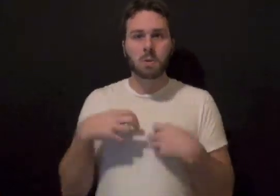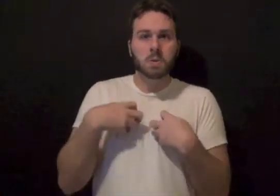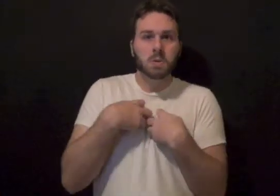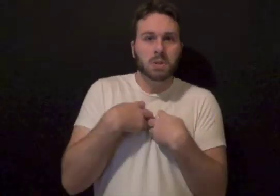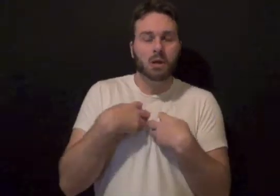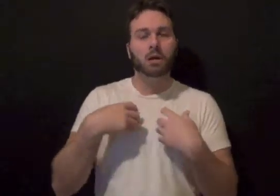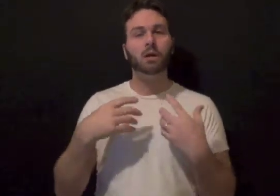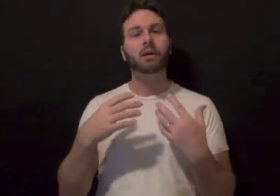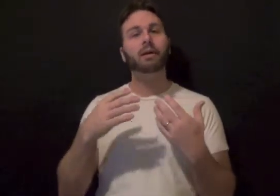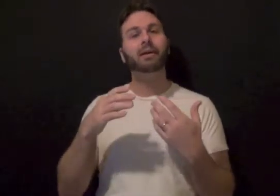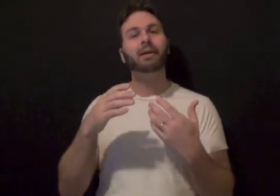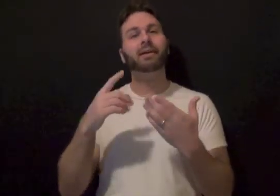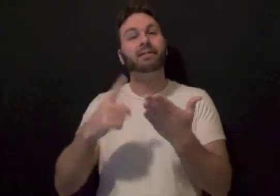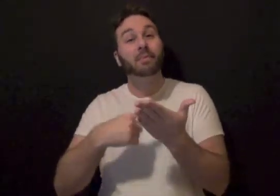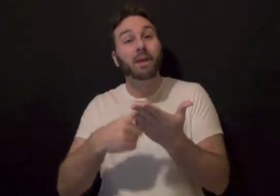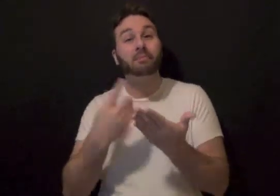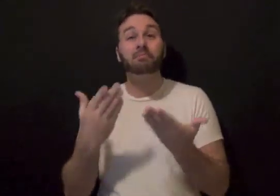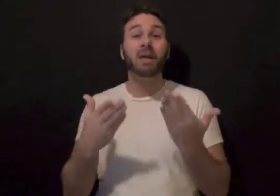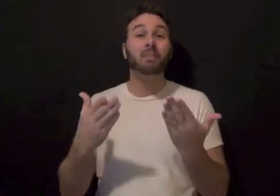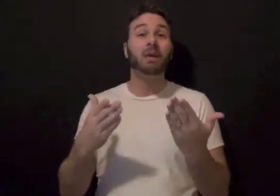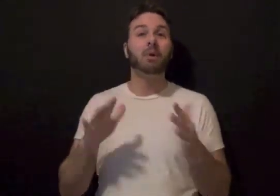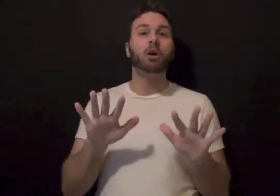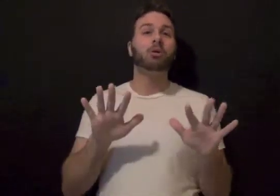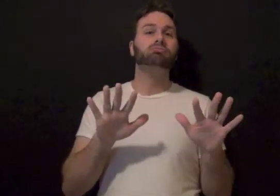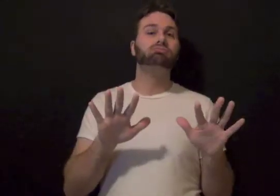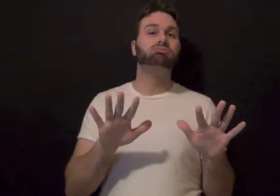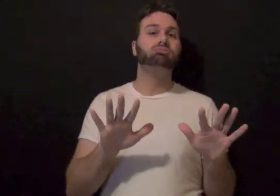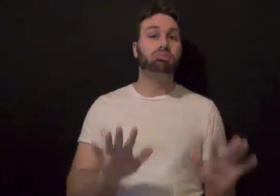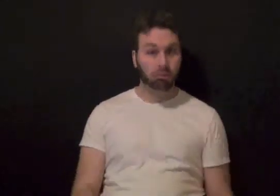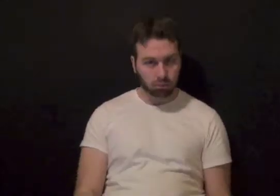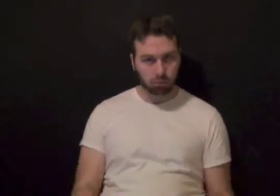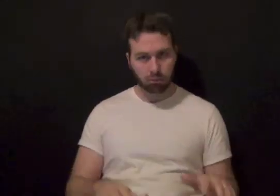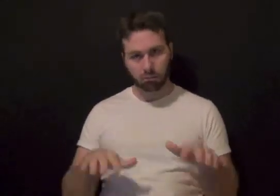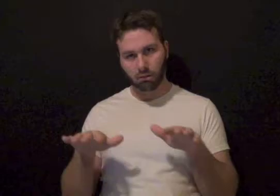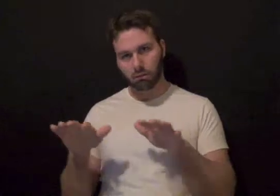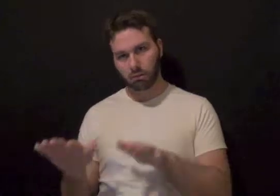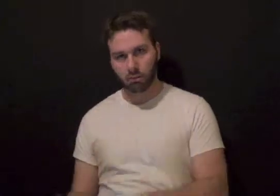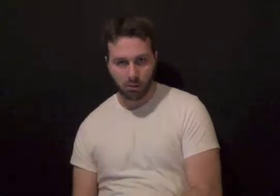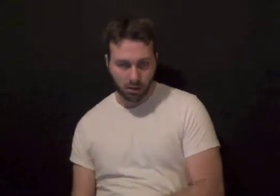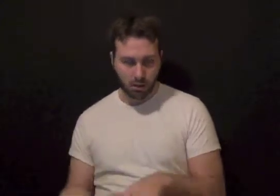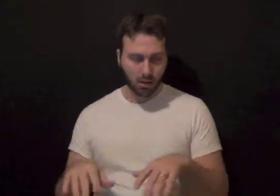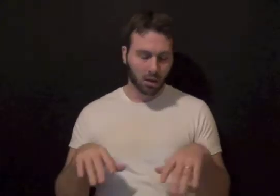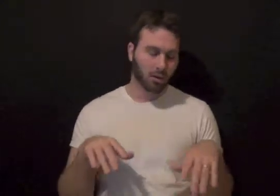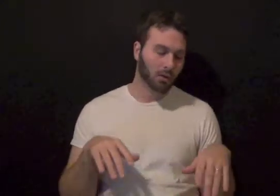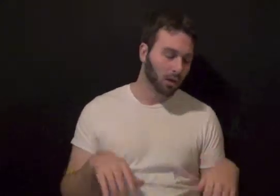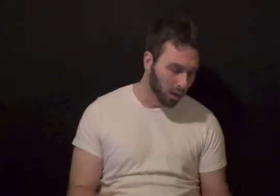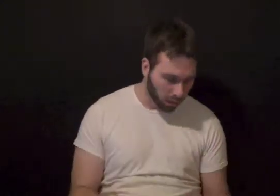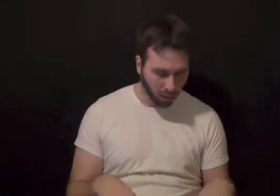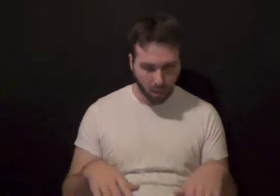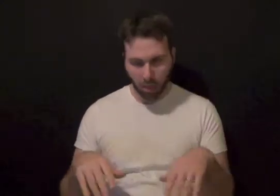we might take our foot off the gas a little bit too much and things just become a bit like this. And of course in